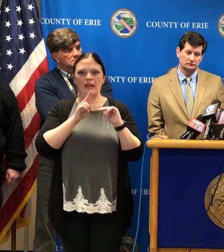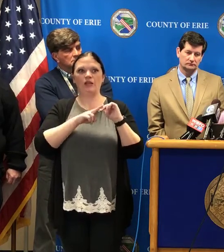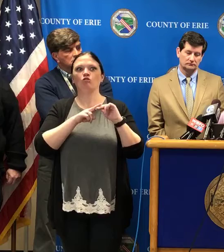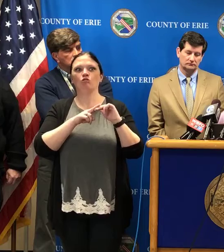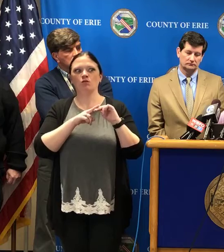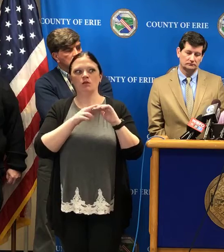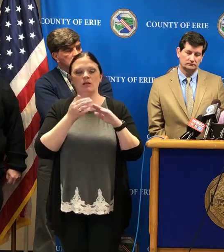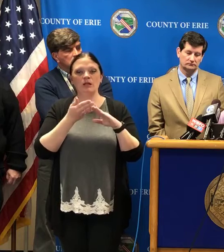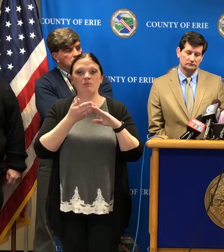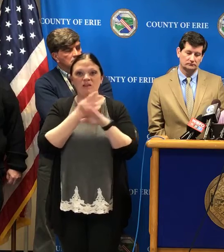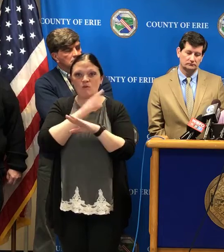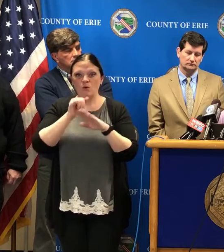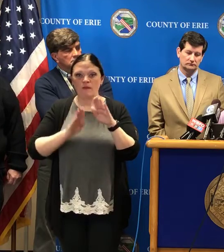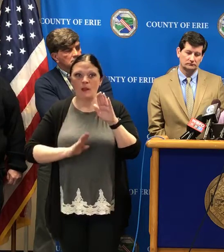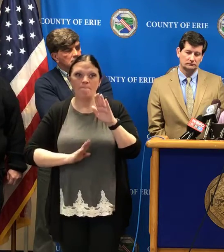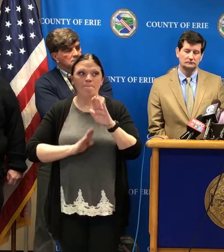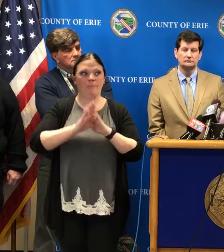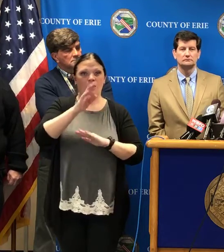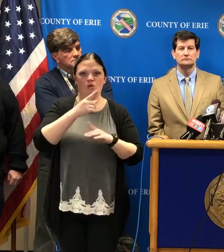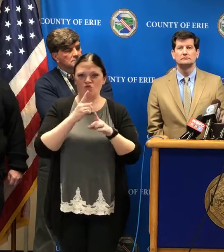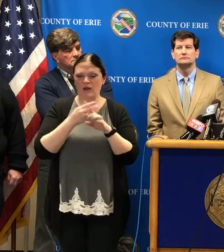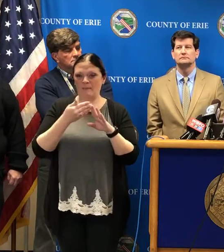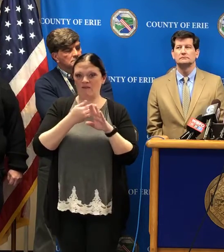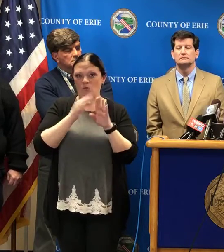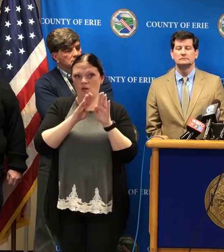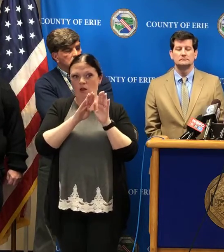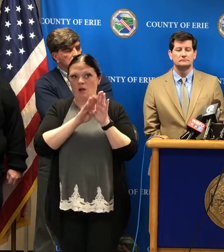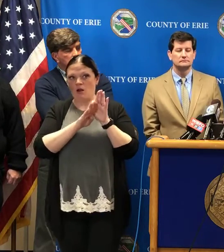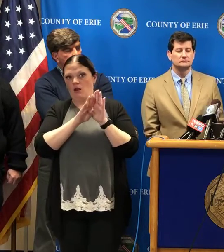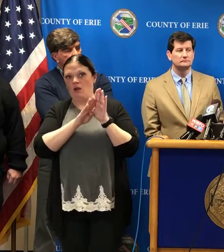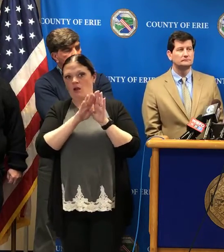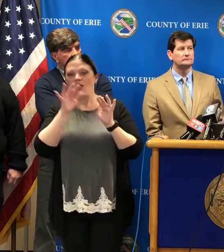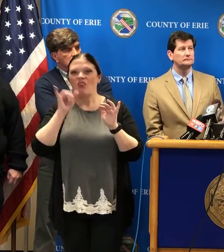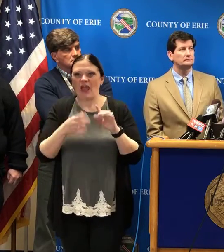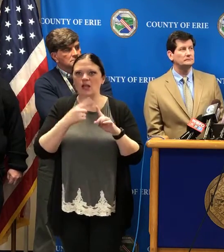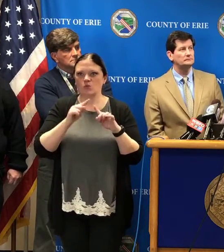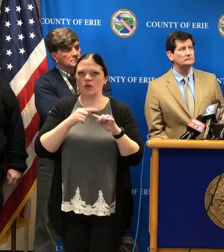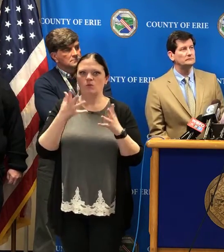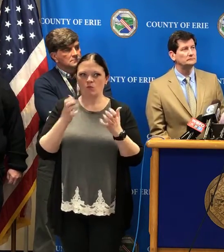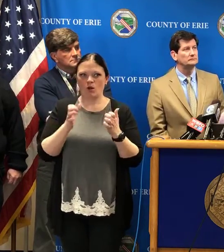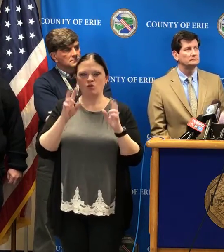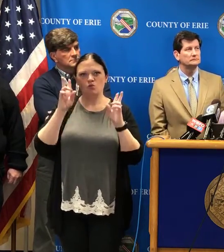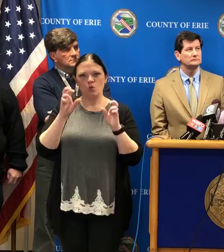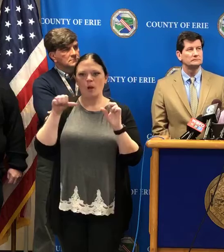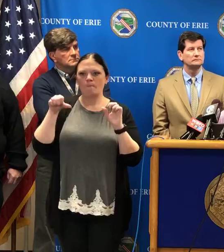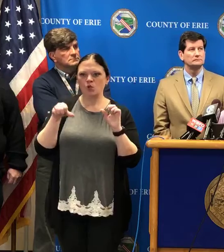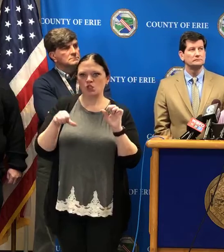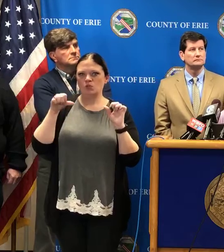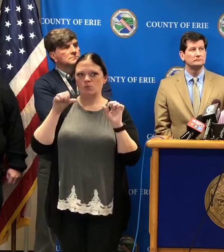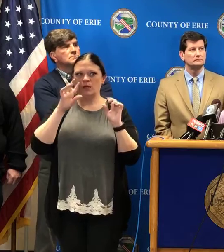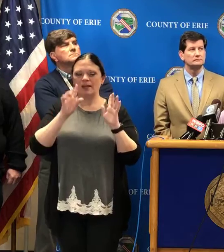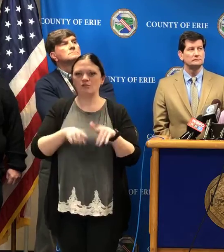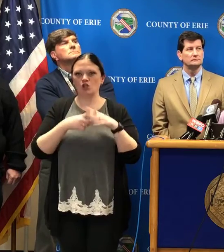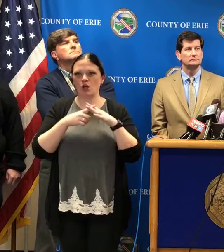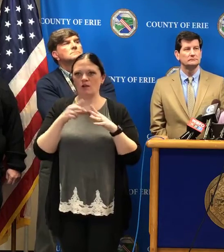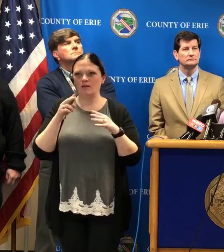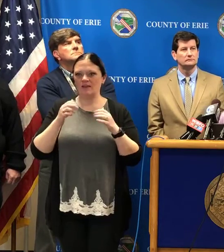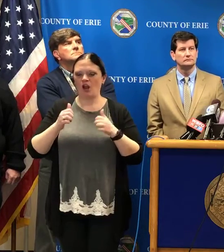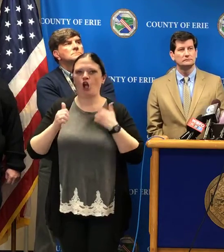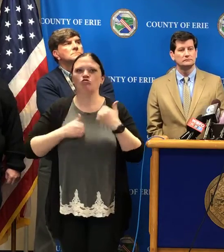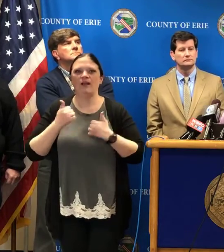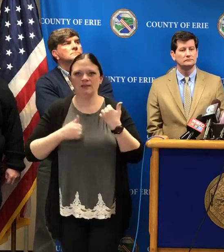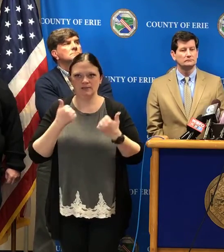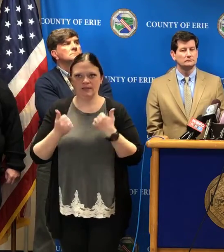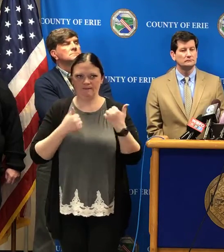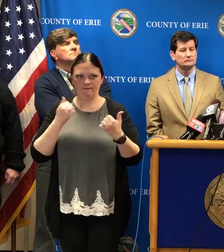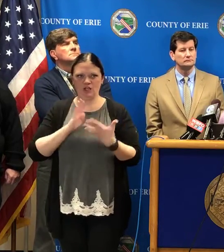that steep slope, right before then, that's when we want to push the button and initiate our aggressive non-pharmaceutical